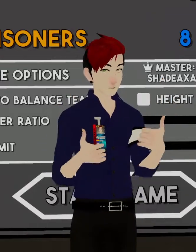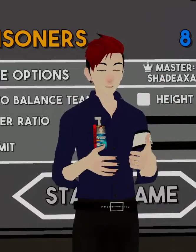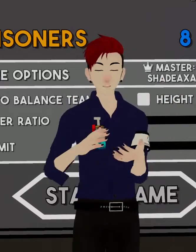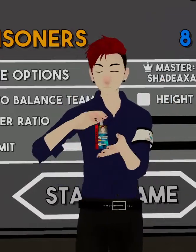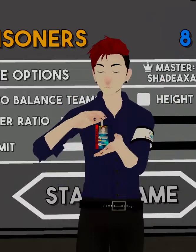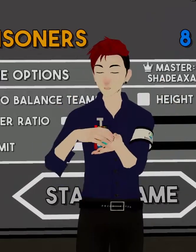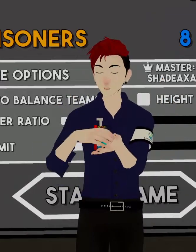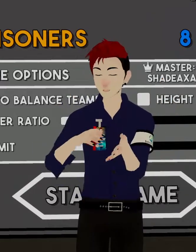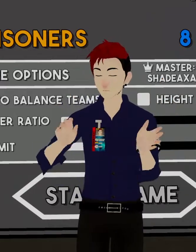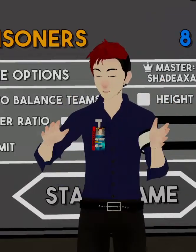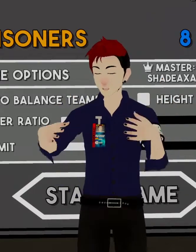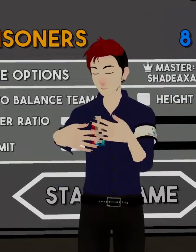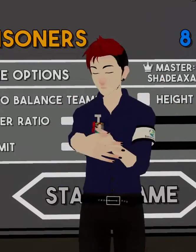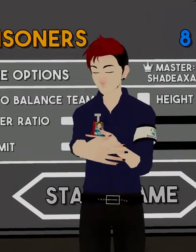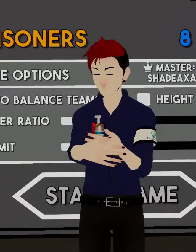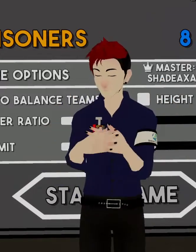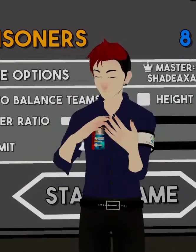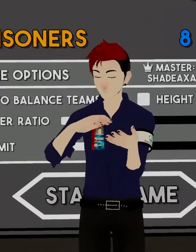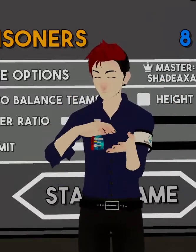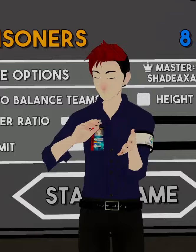Okay, so the medical room.